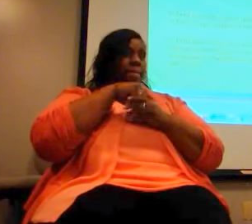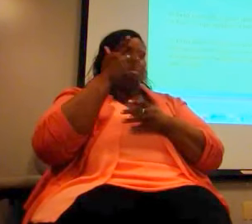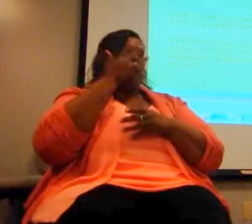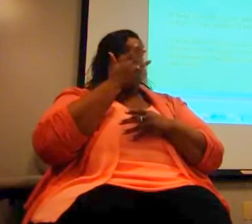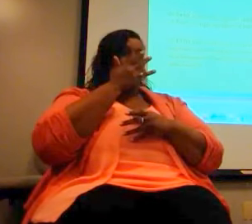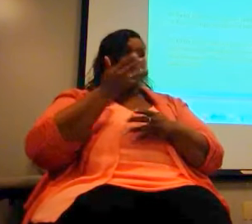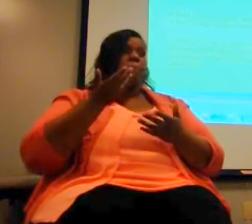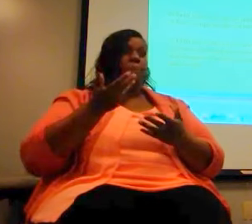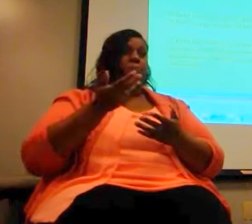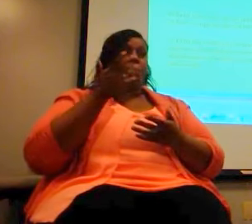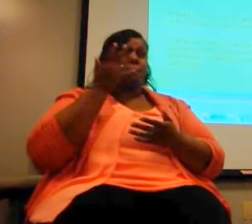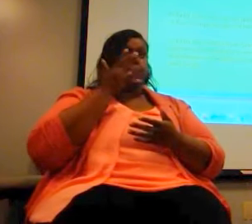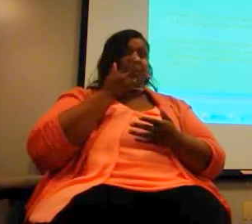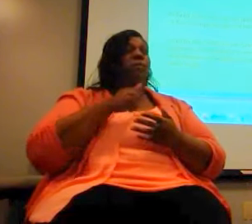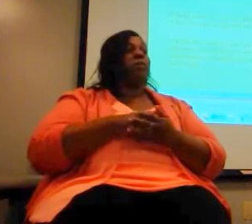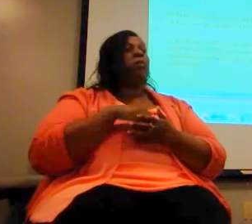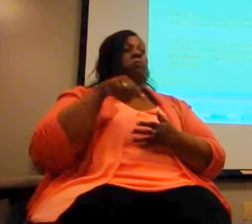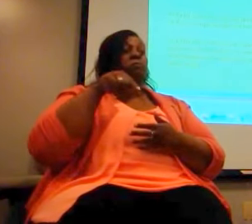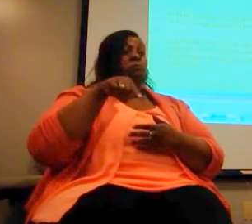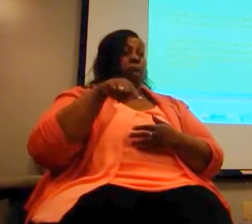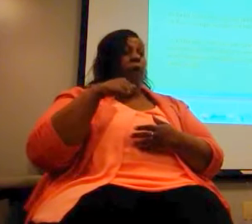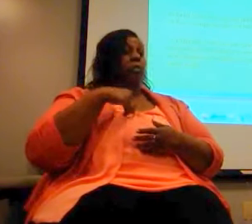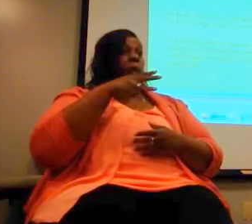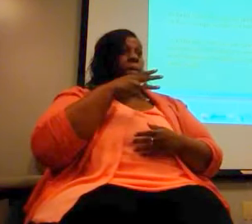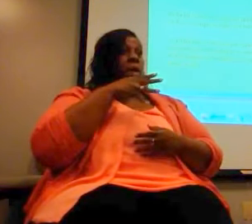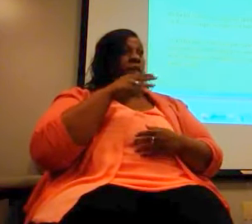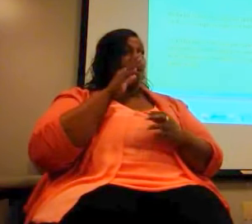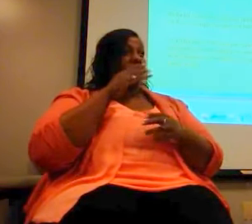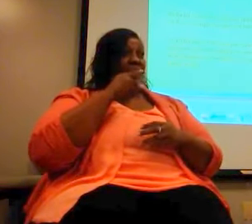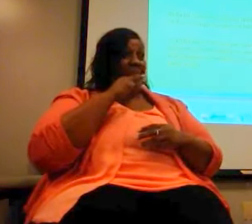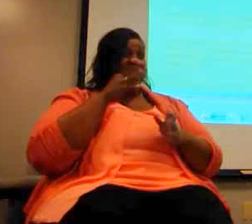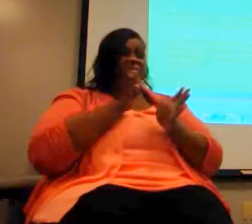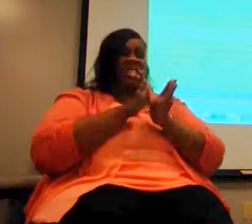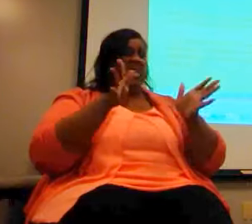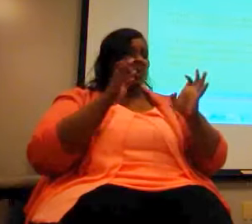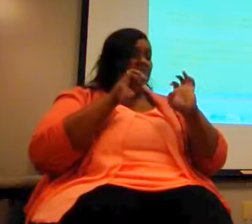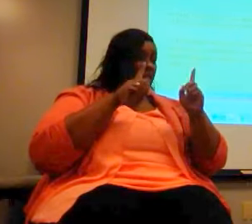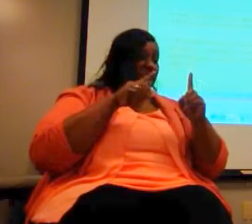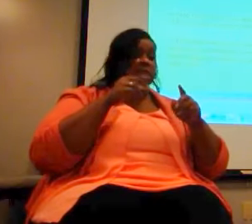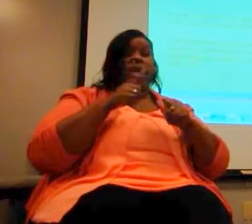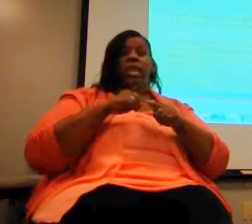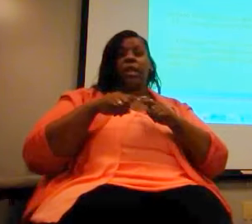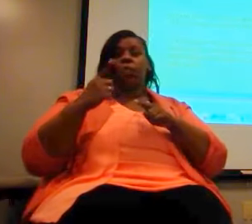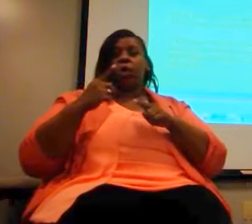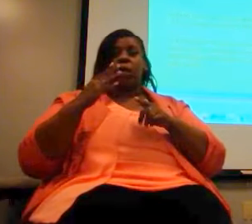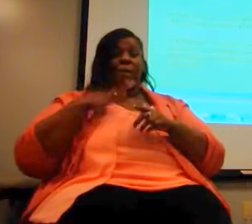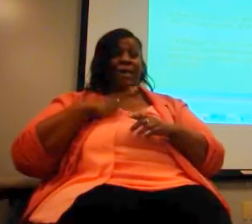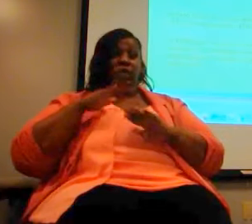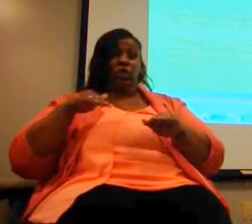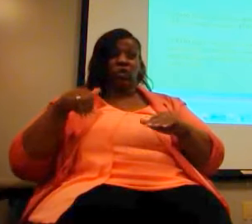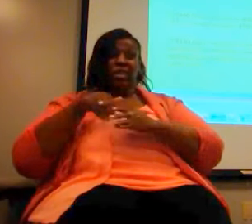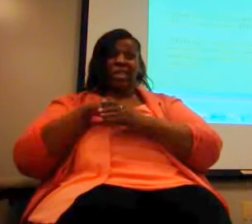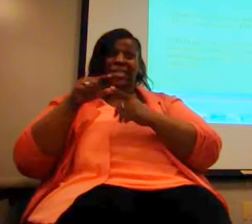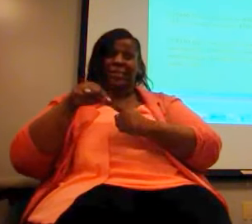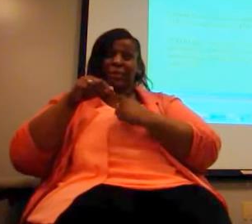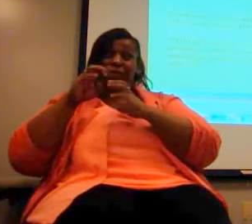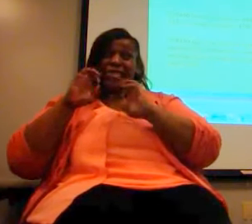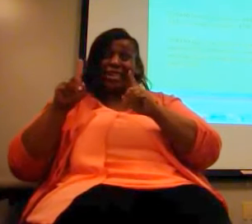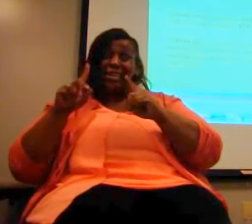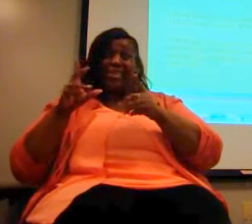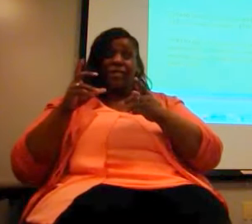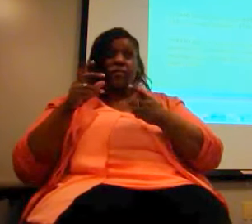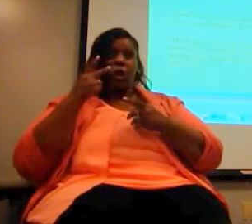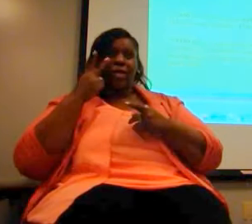So I was a mother of a child in general education. I was the mother of a child that's receiving special education services. So I've sort of